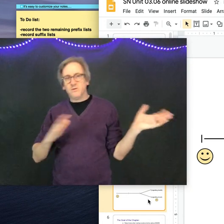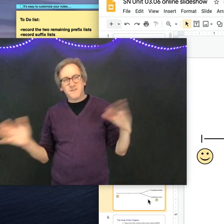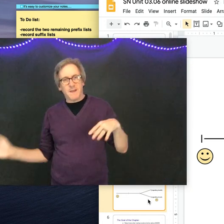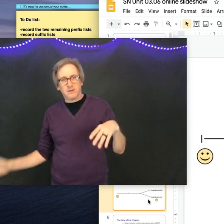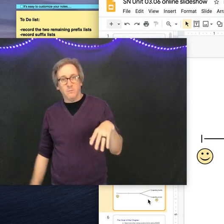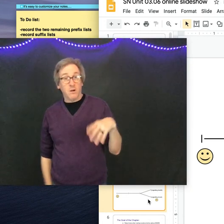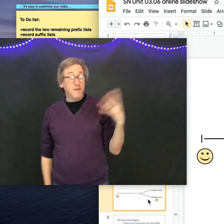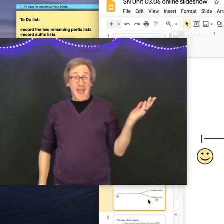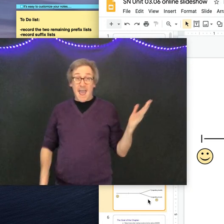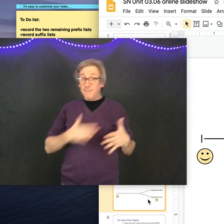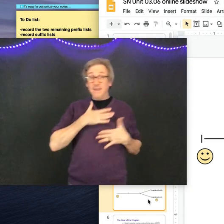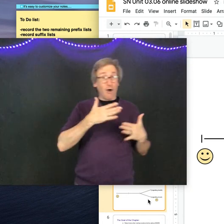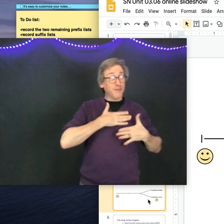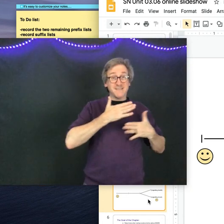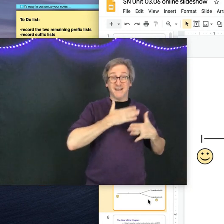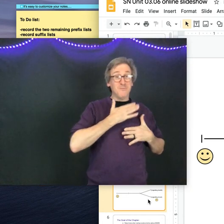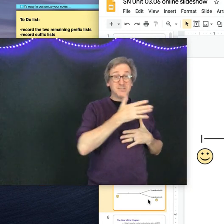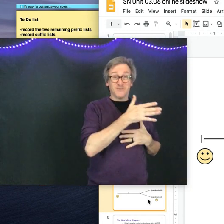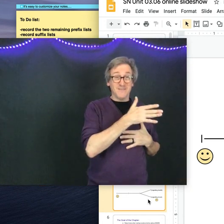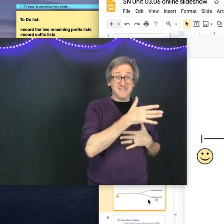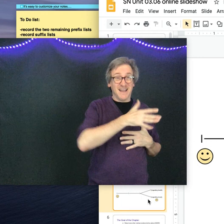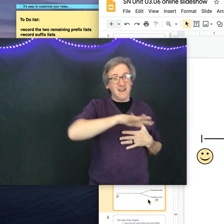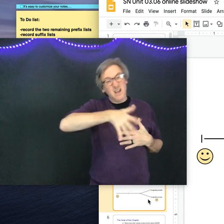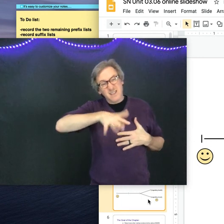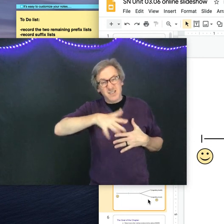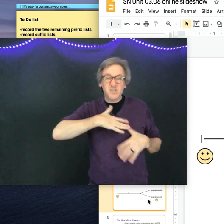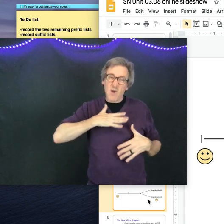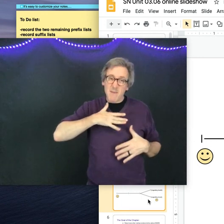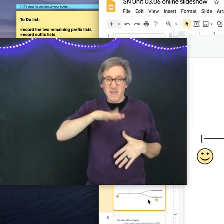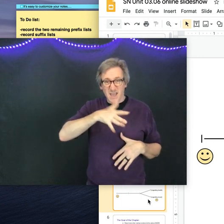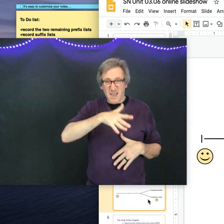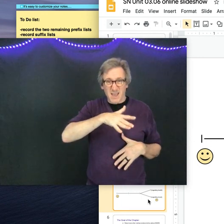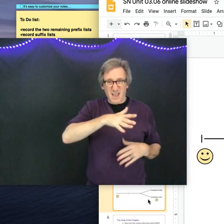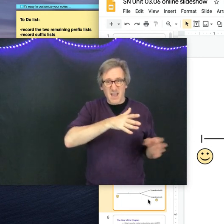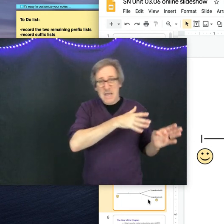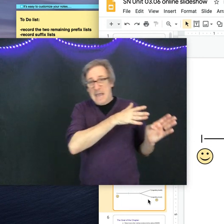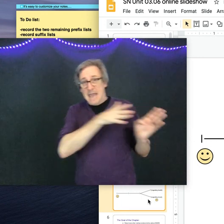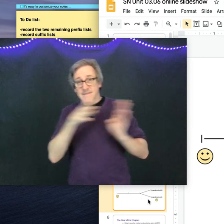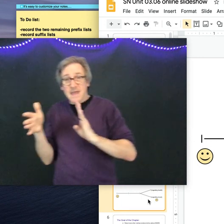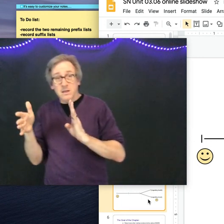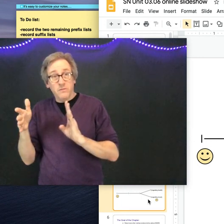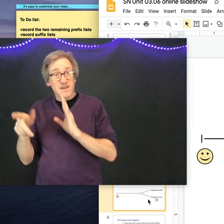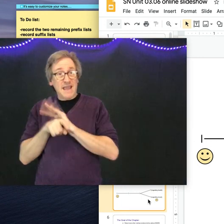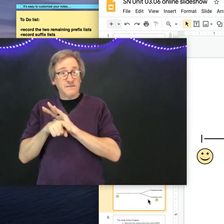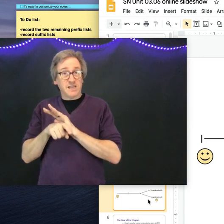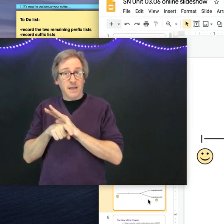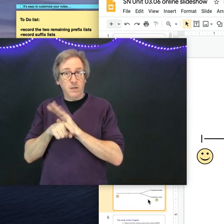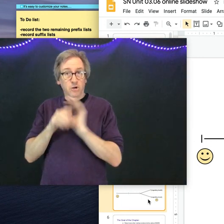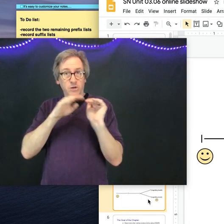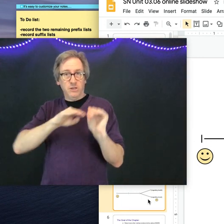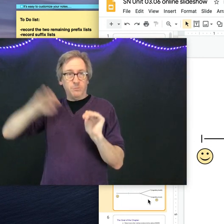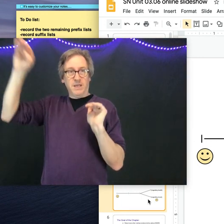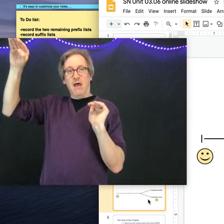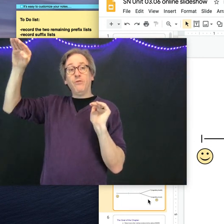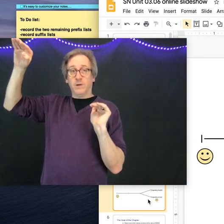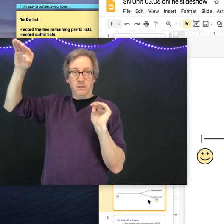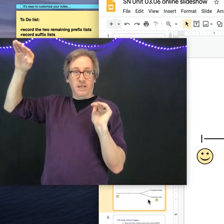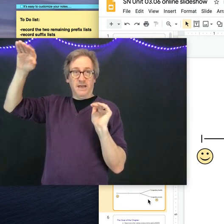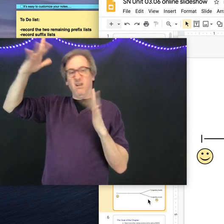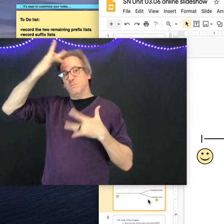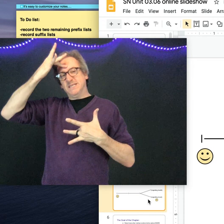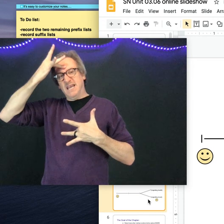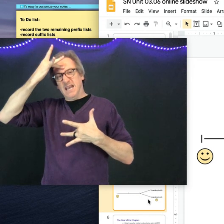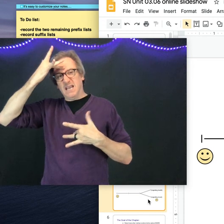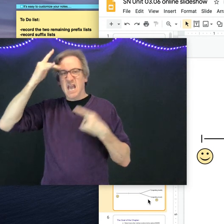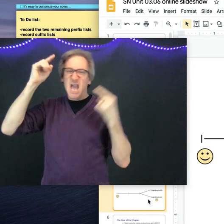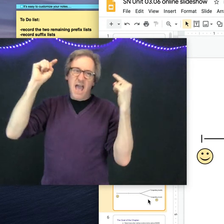There's a sort of spectrum. We got happy, all the excited ones over on this side, so happy. And then the negative side could either be health related.